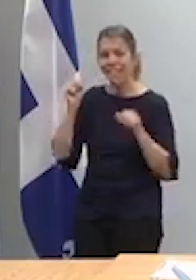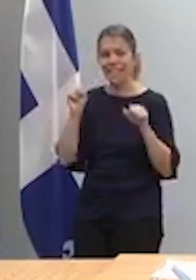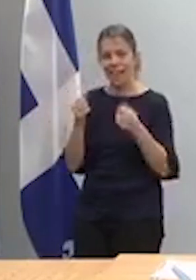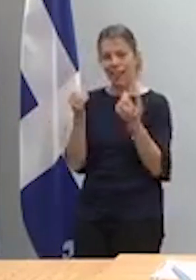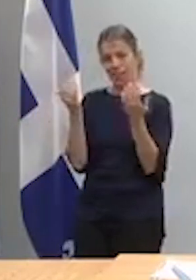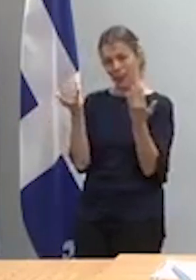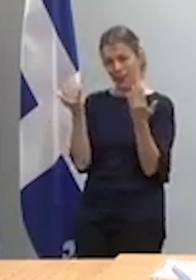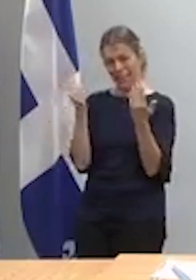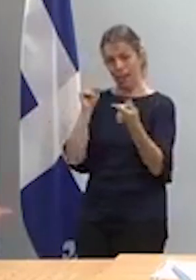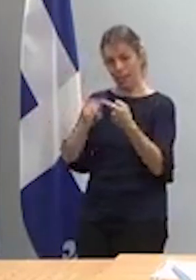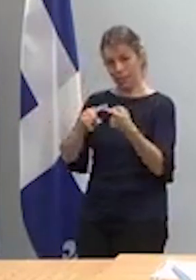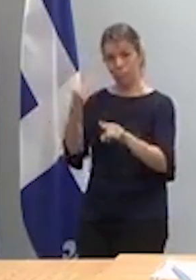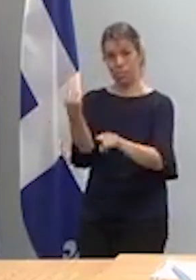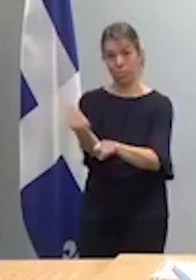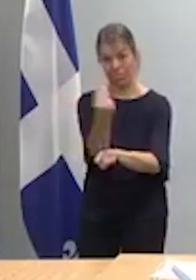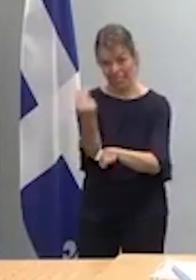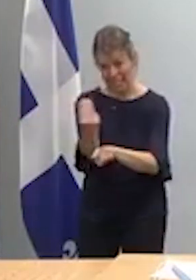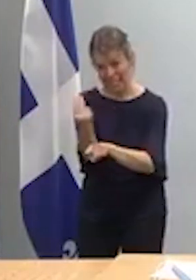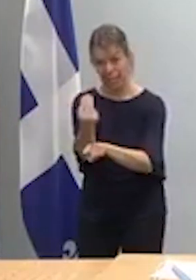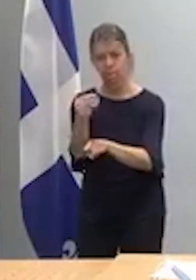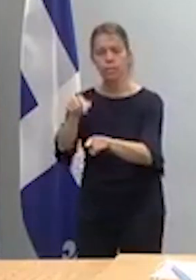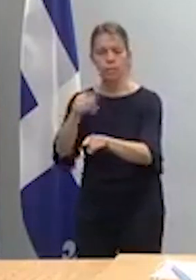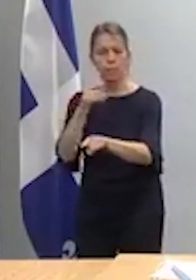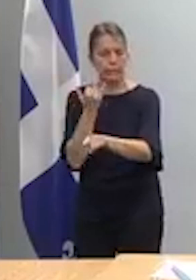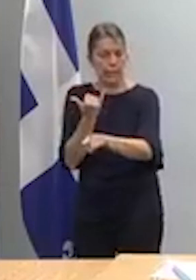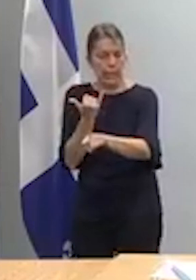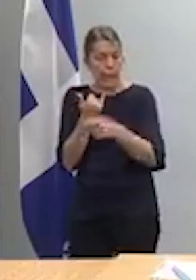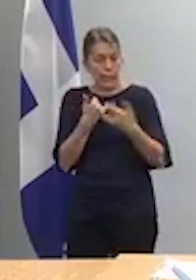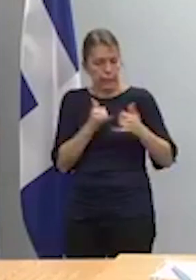readjust some things with